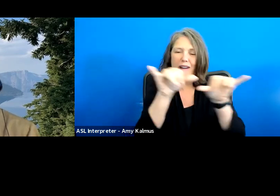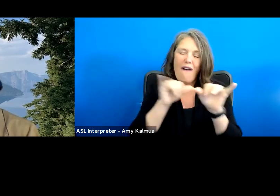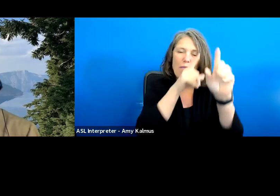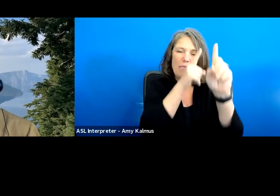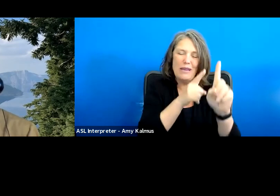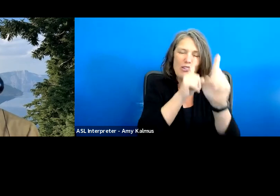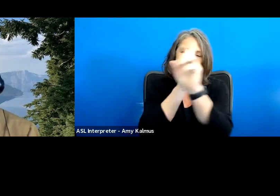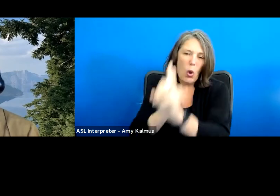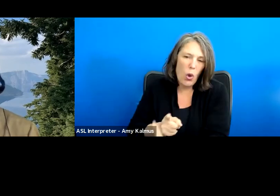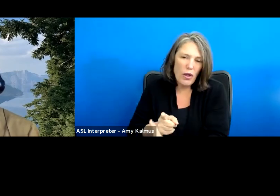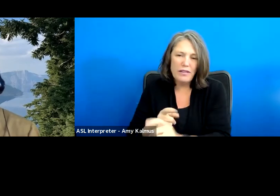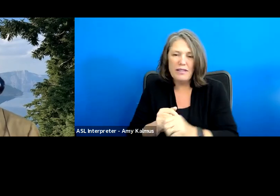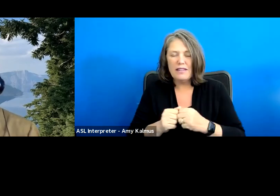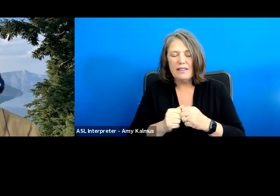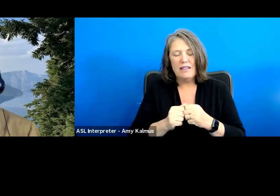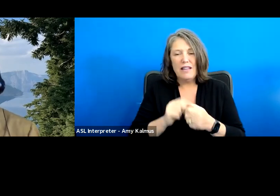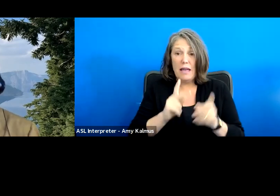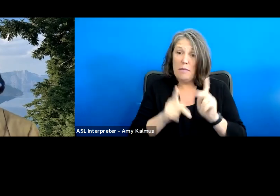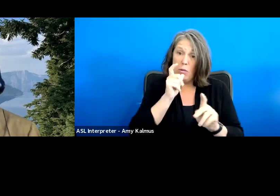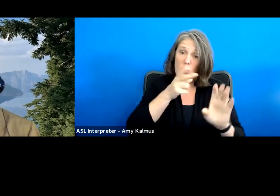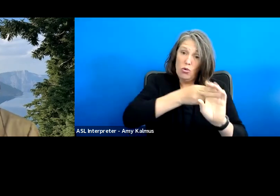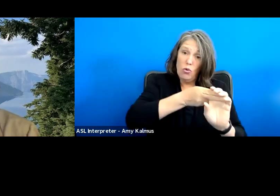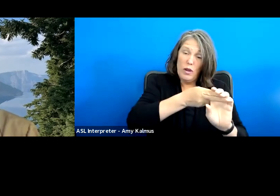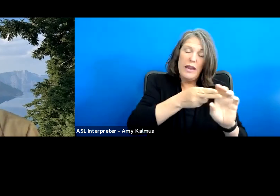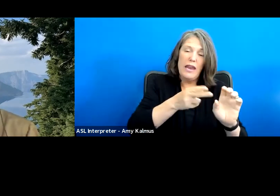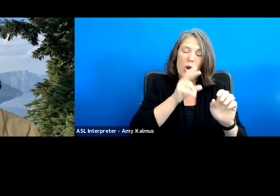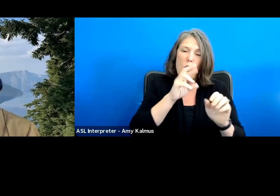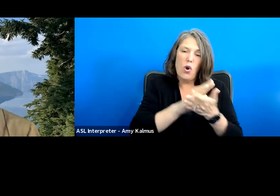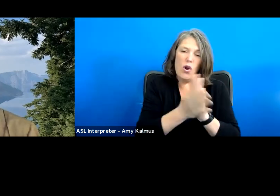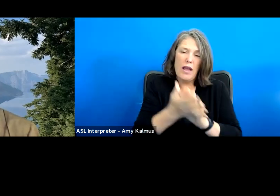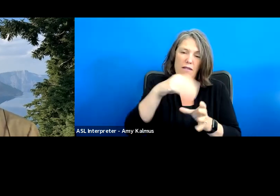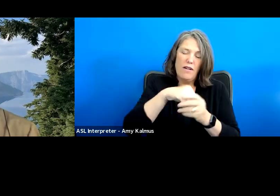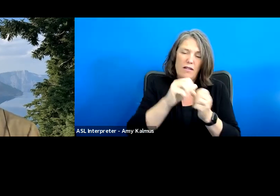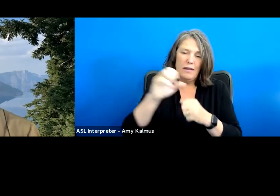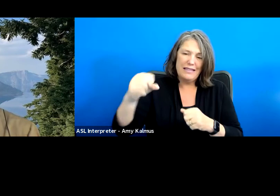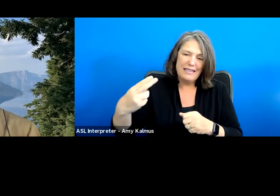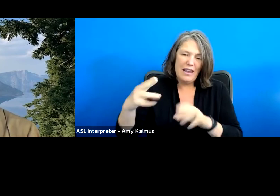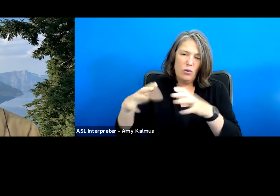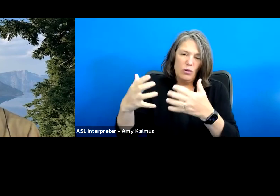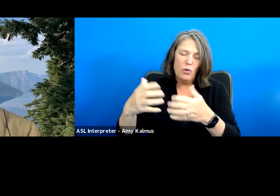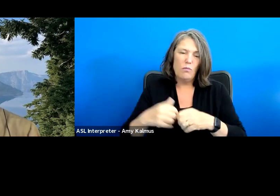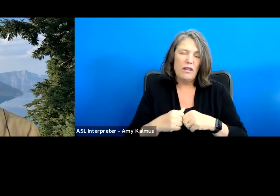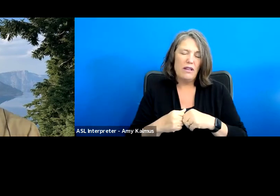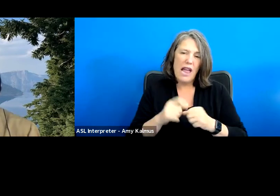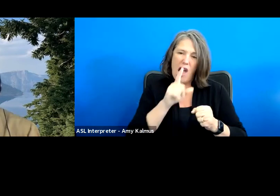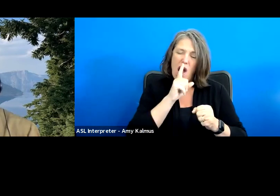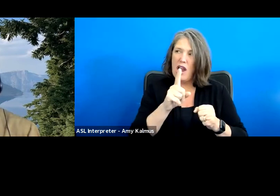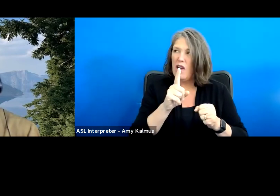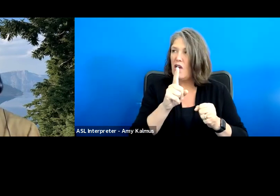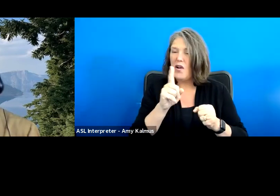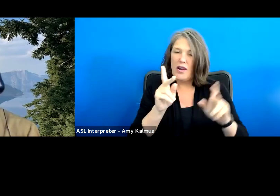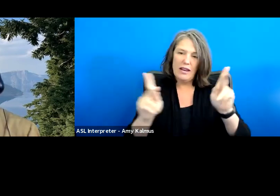goals, individuals that join or get involved with the stakeholder group or